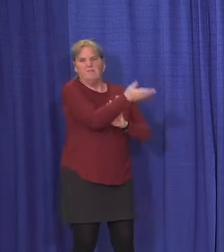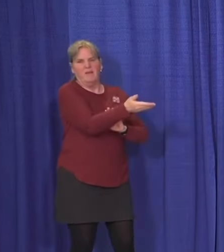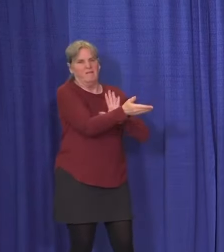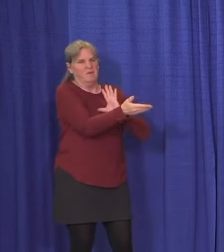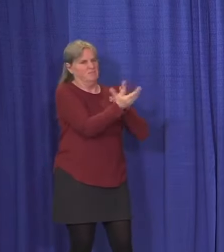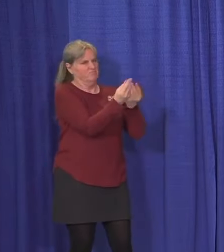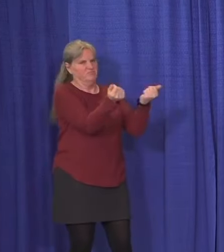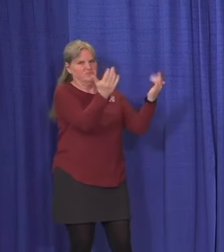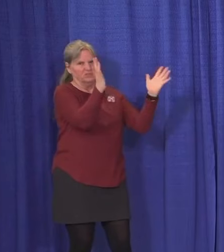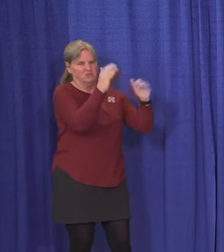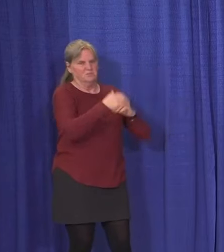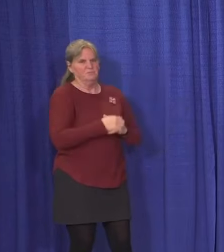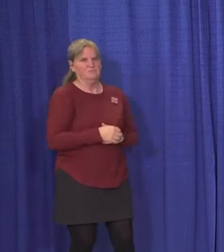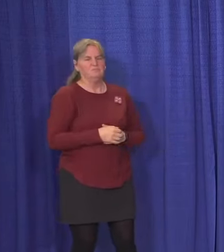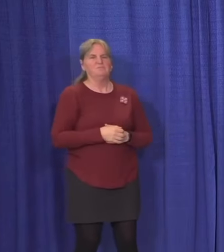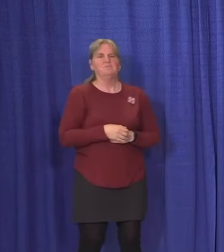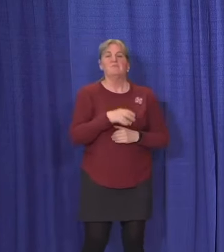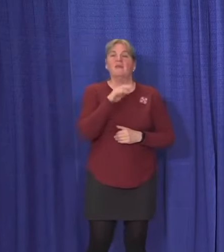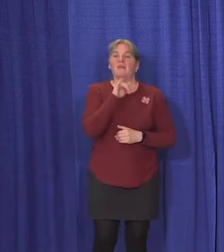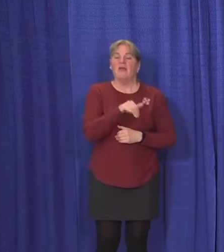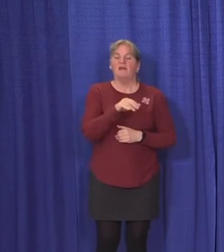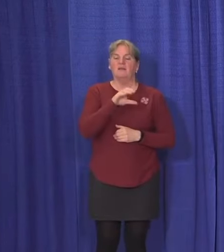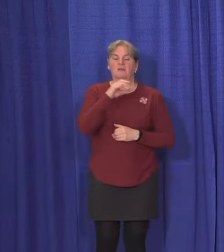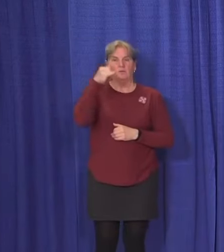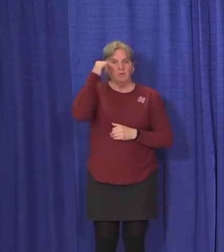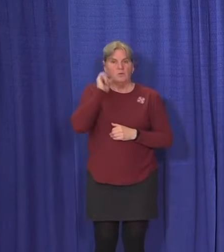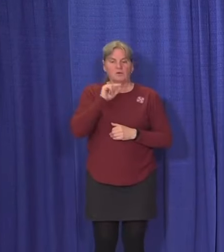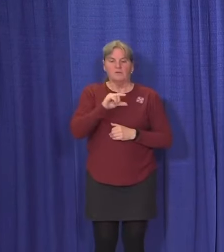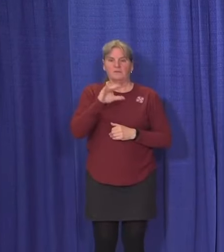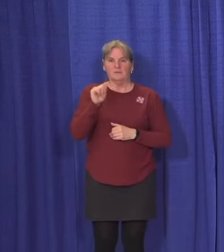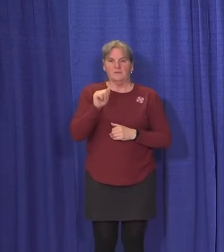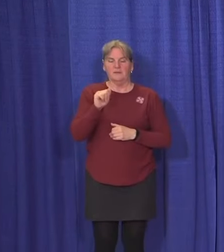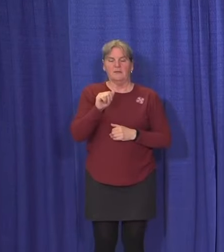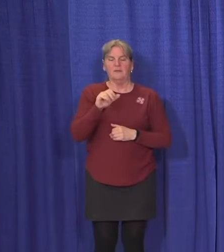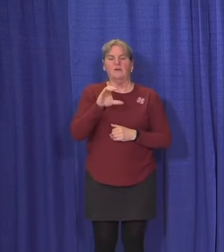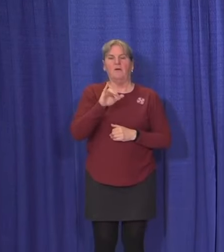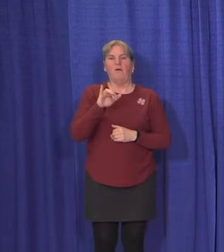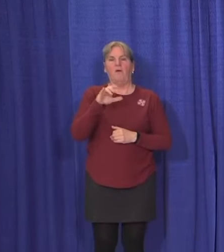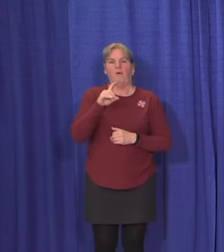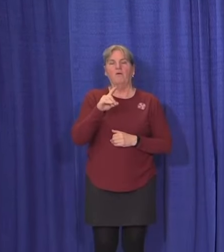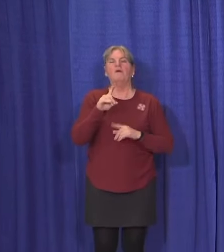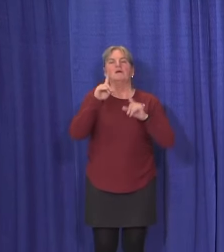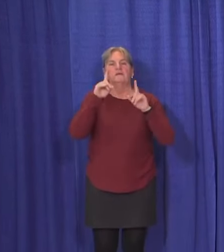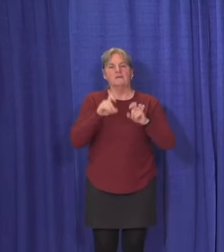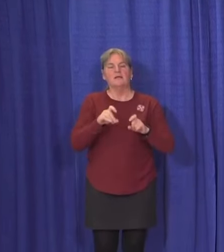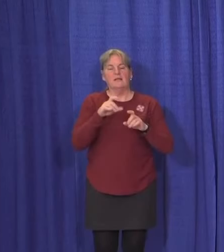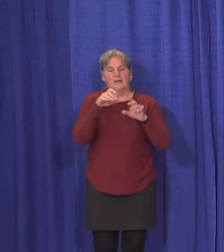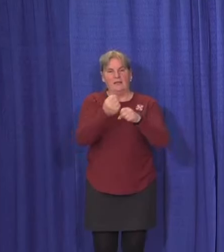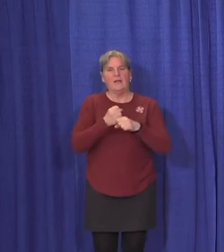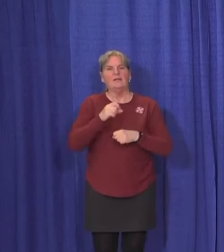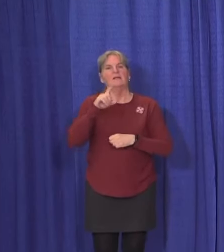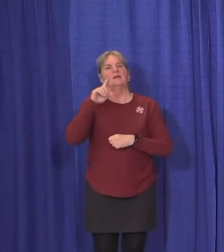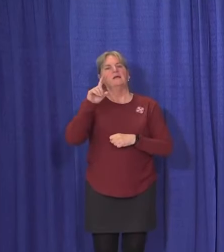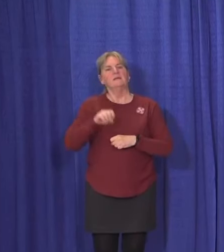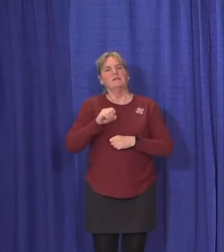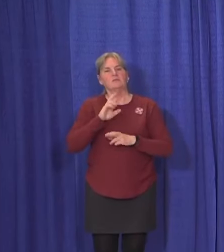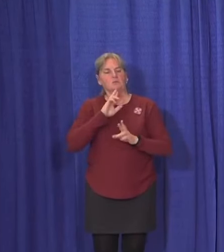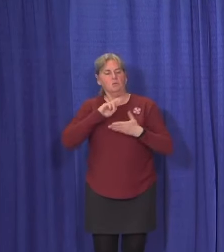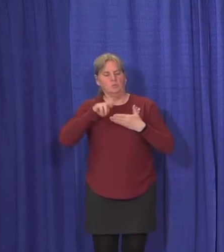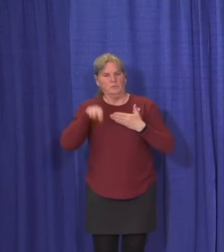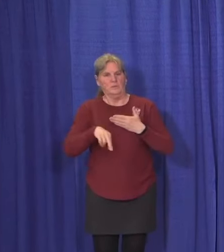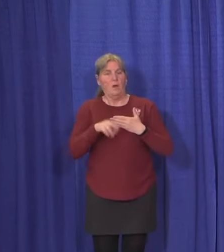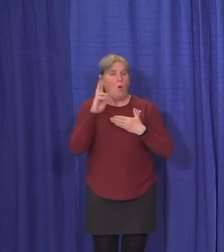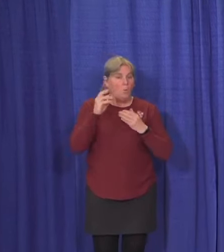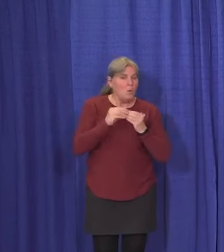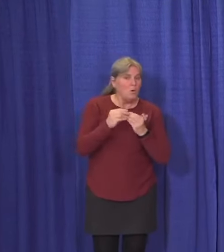you can go to yukon.ca and the Get COVID-19 Test Result. I hope this will make the process of